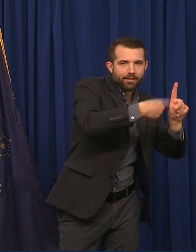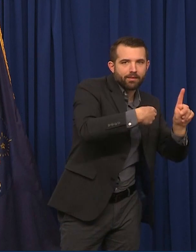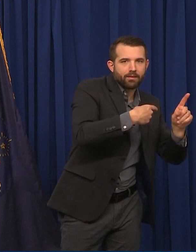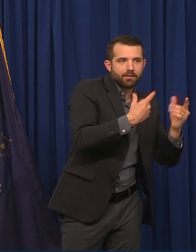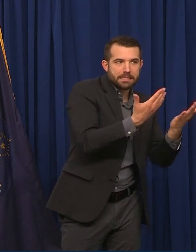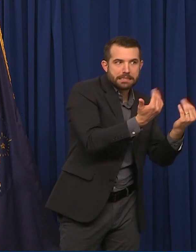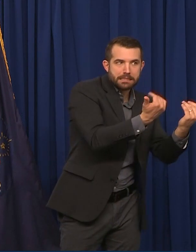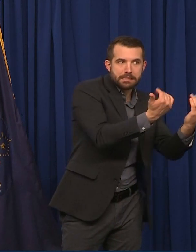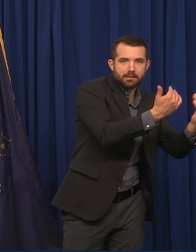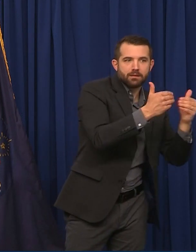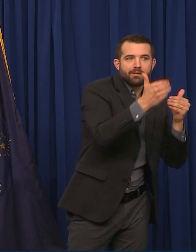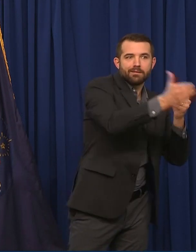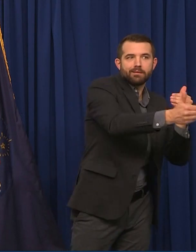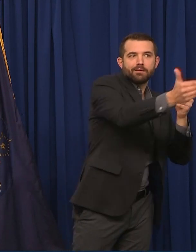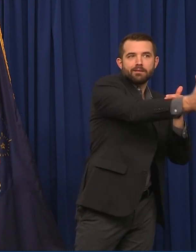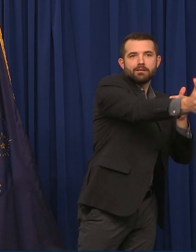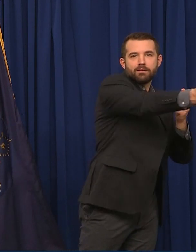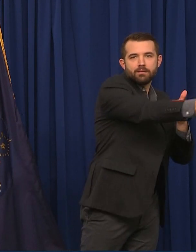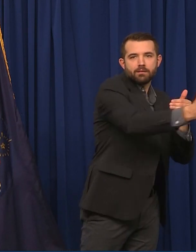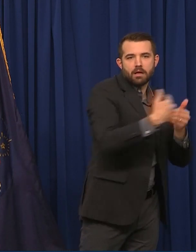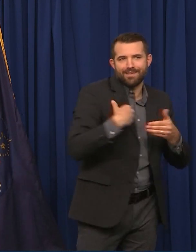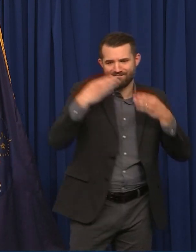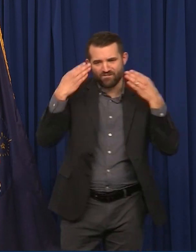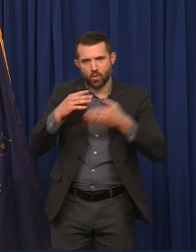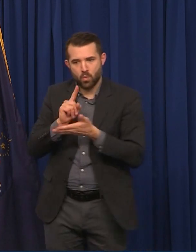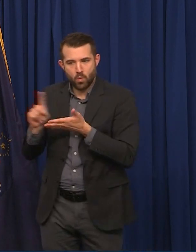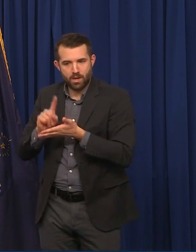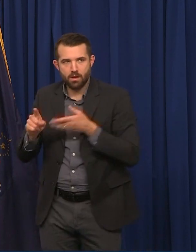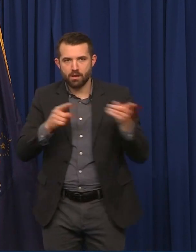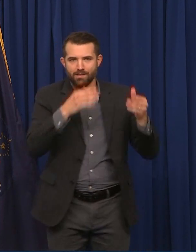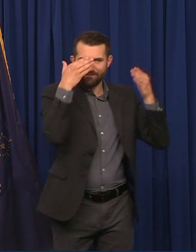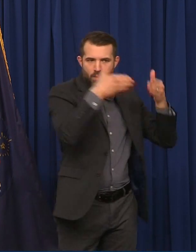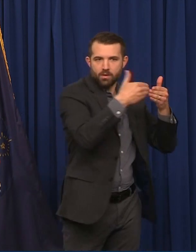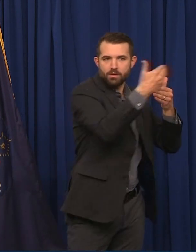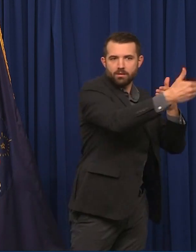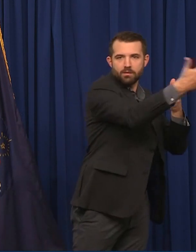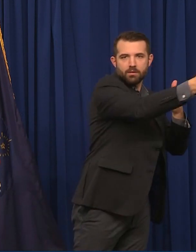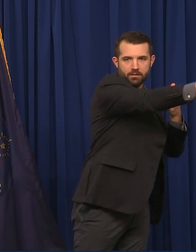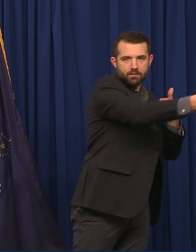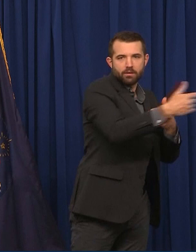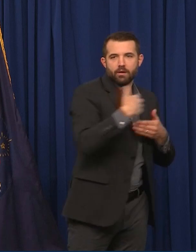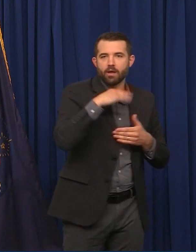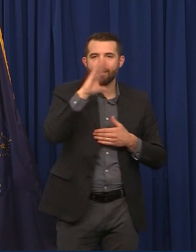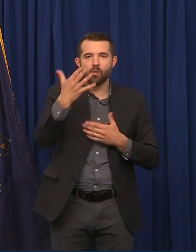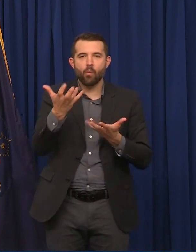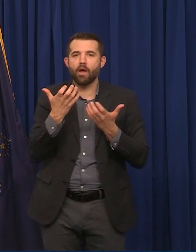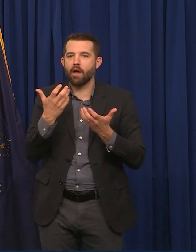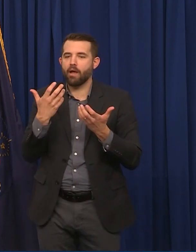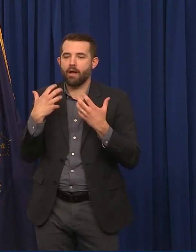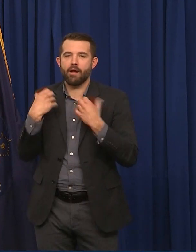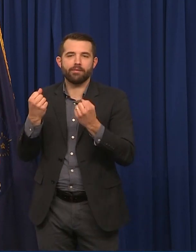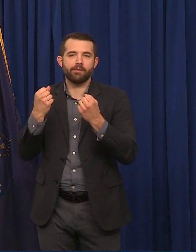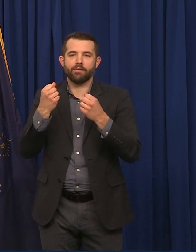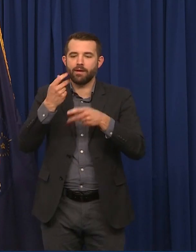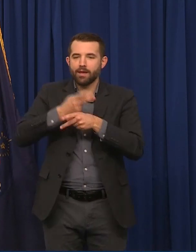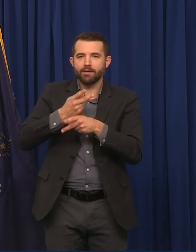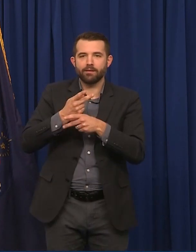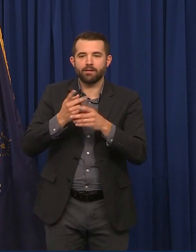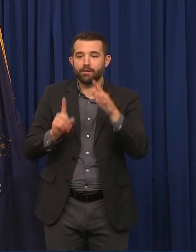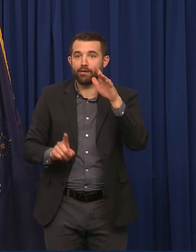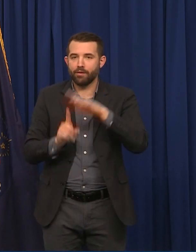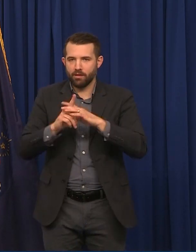asked to show up to work without the protections they need. I'd like to turn next to Brad Rogers.